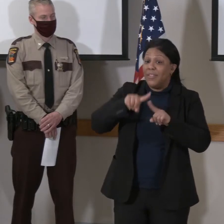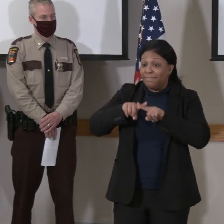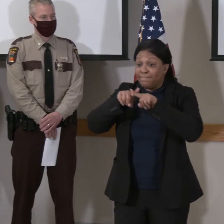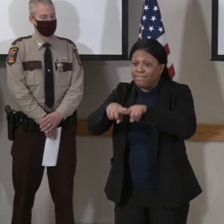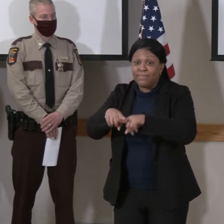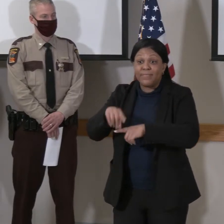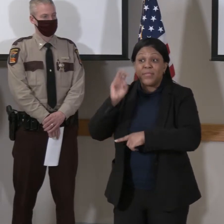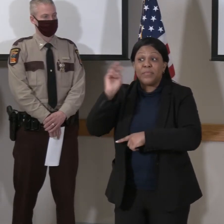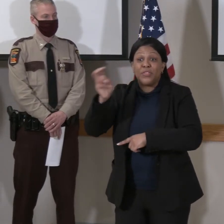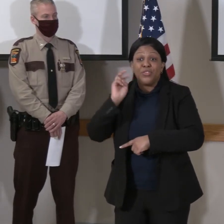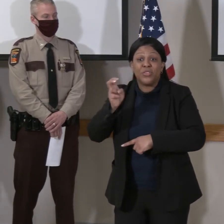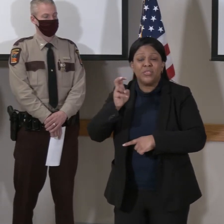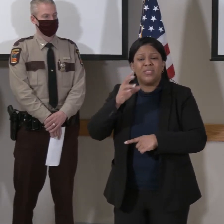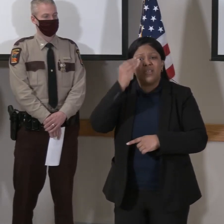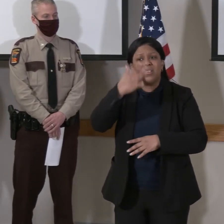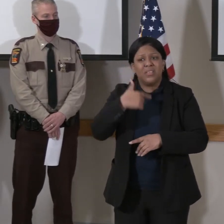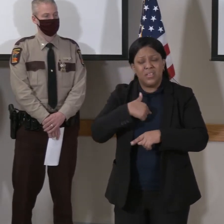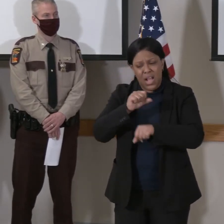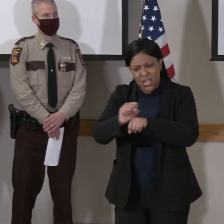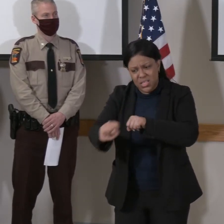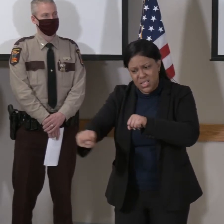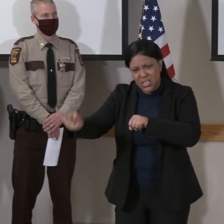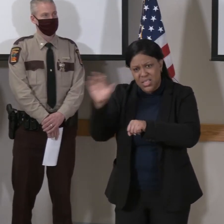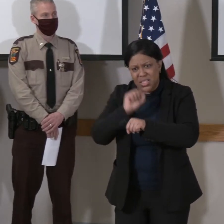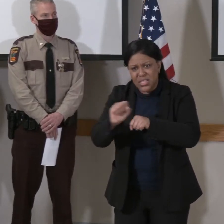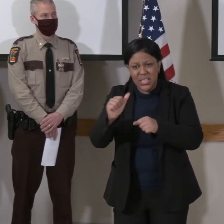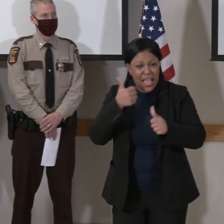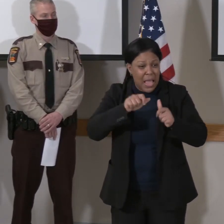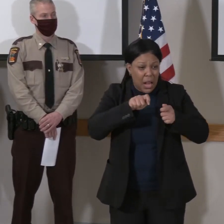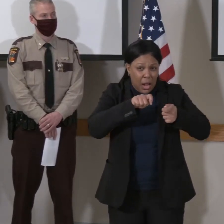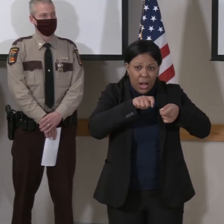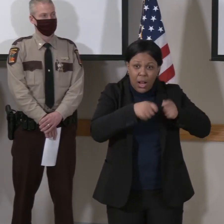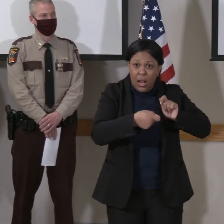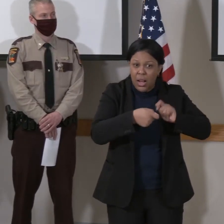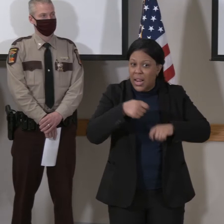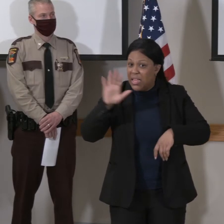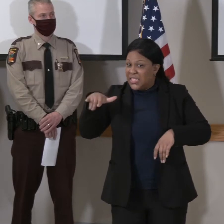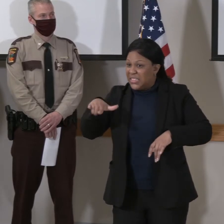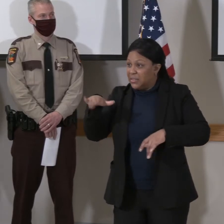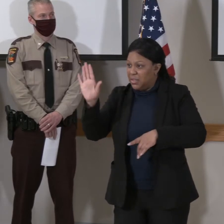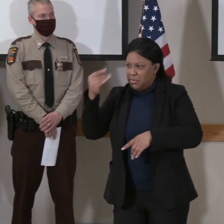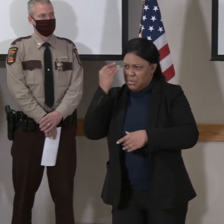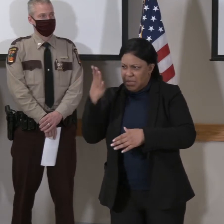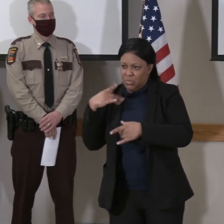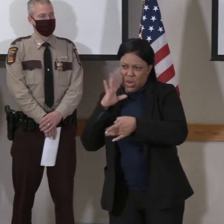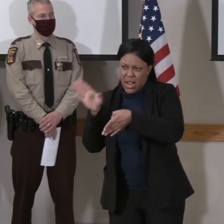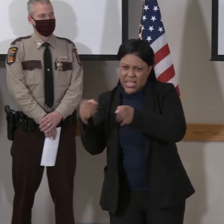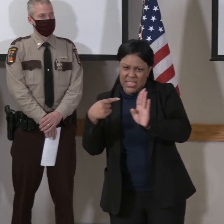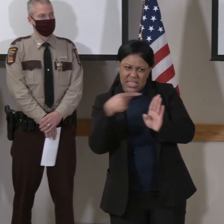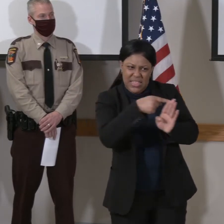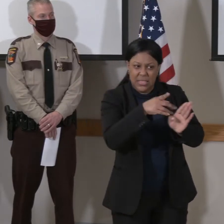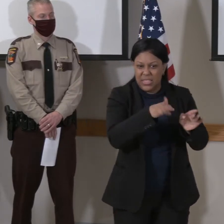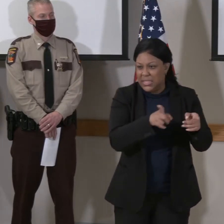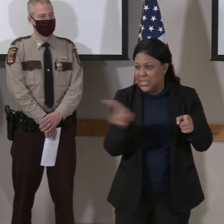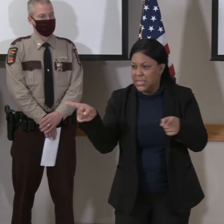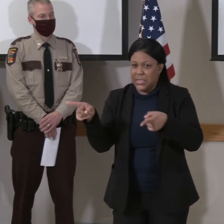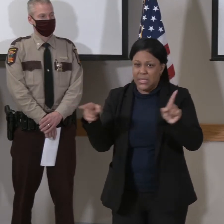tirelessly to communicate any changes that may occur because of dynamic and or developing